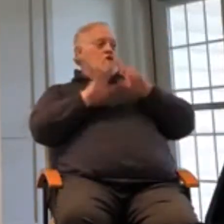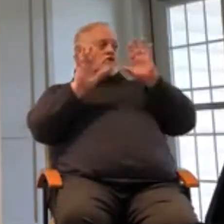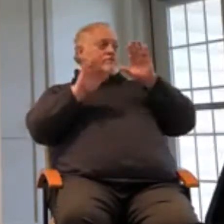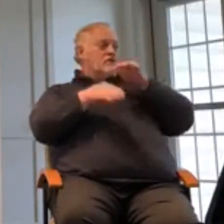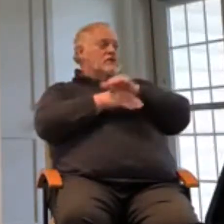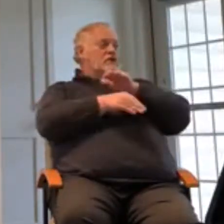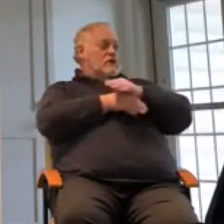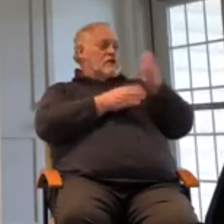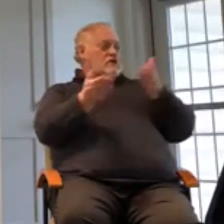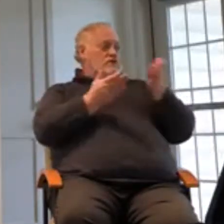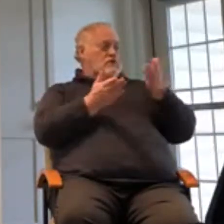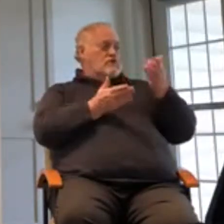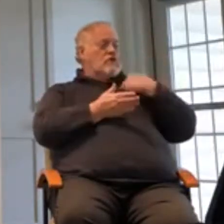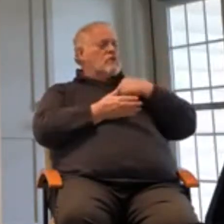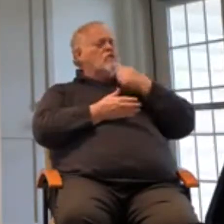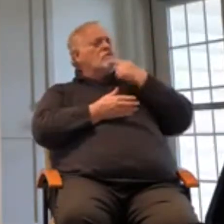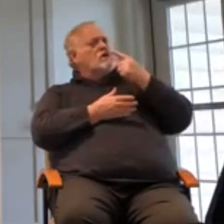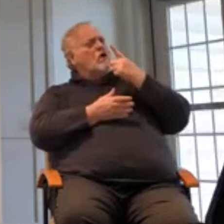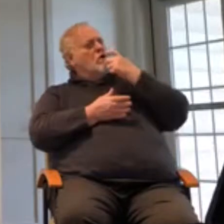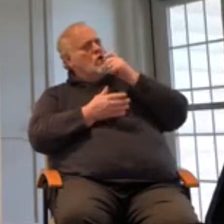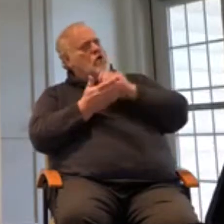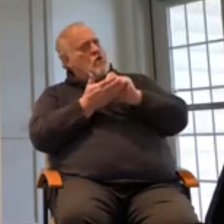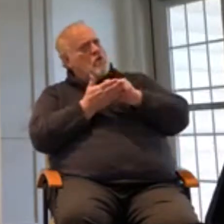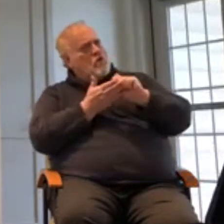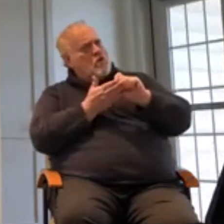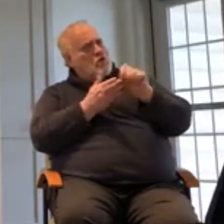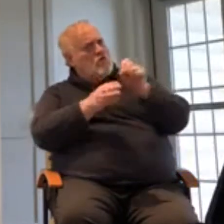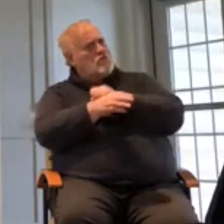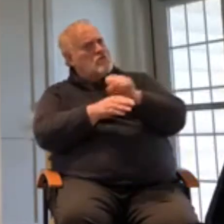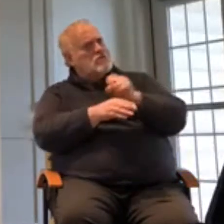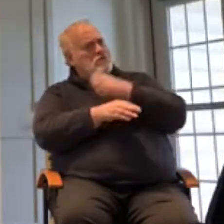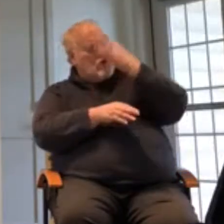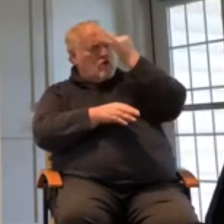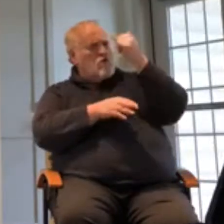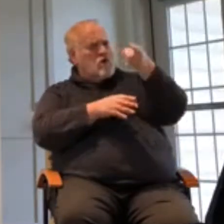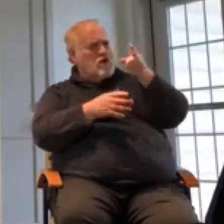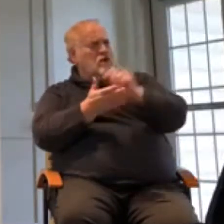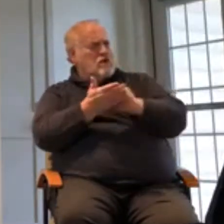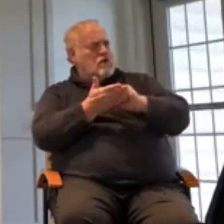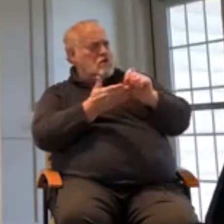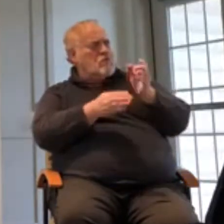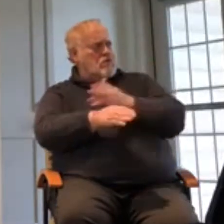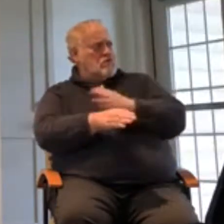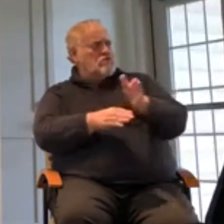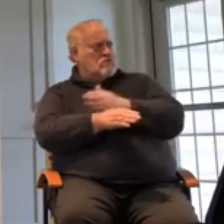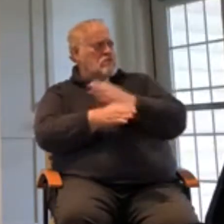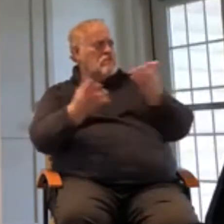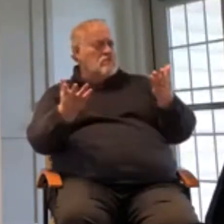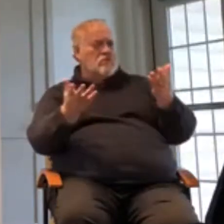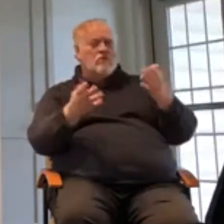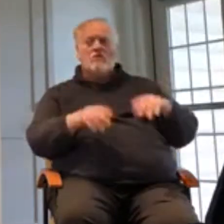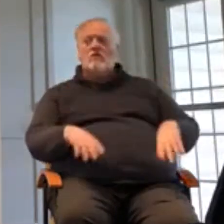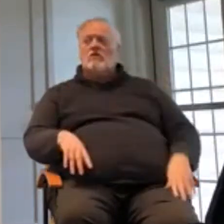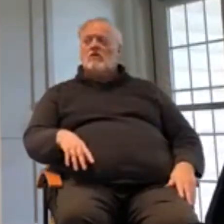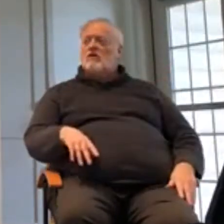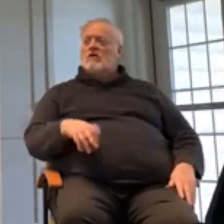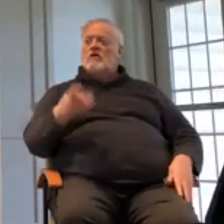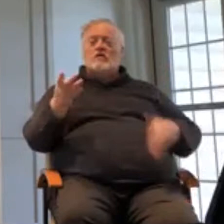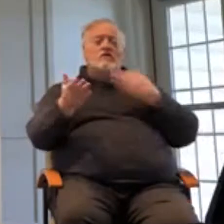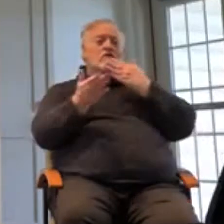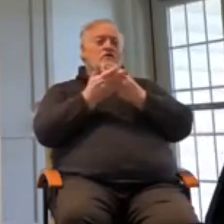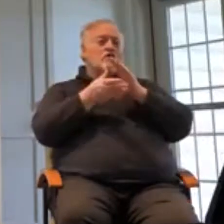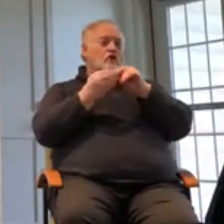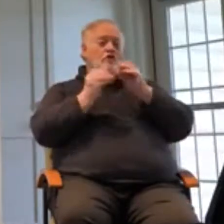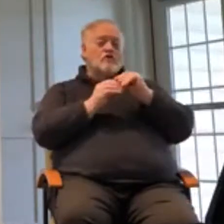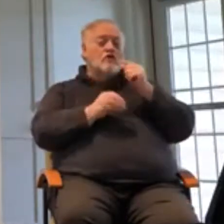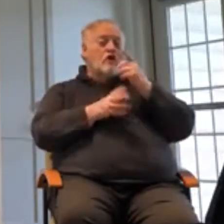into who wrote the hymns and why they wrote the hymns. This is a good story. I'm not going to spoil it for you. I'm going to make you